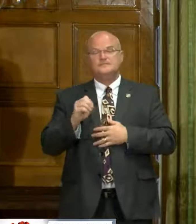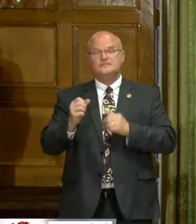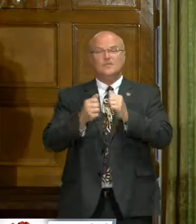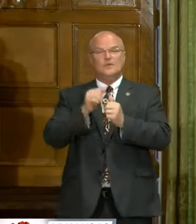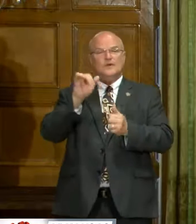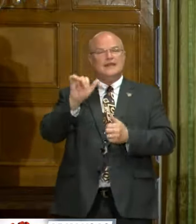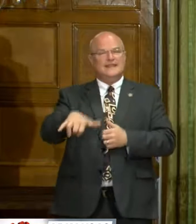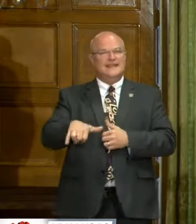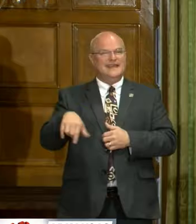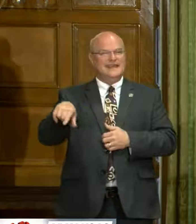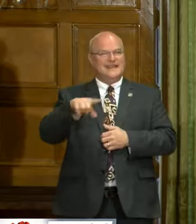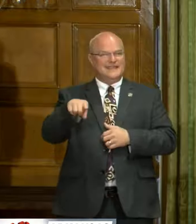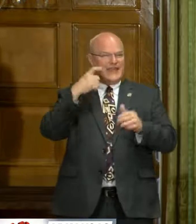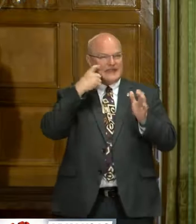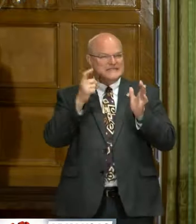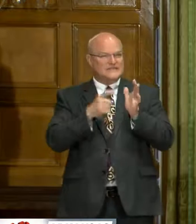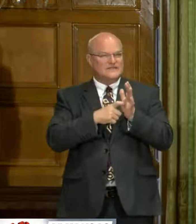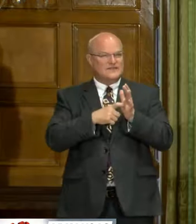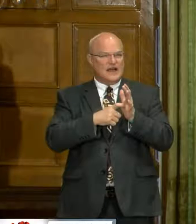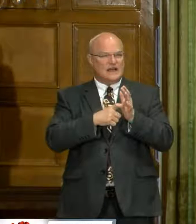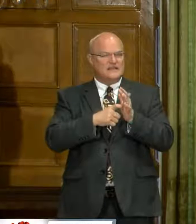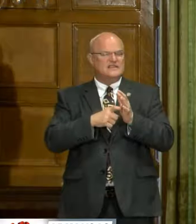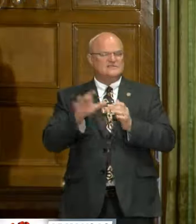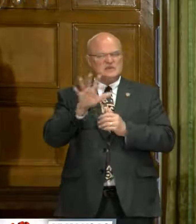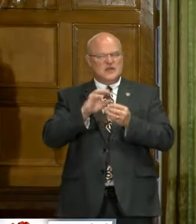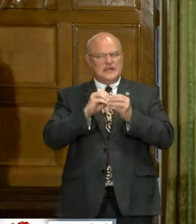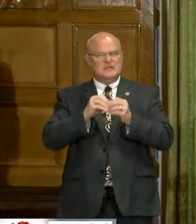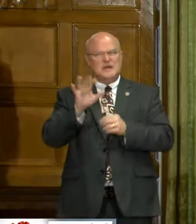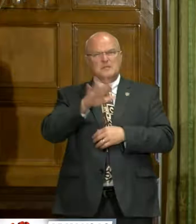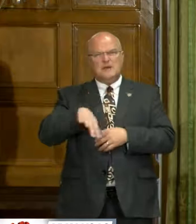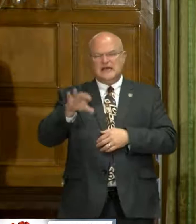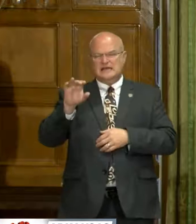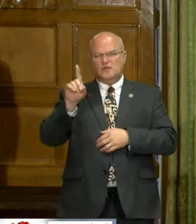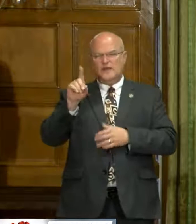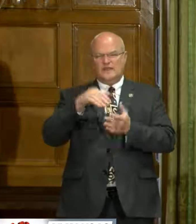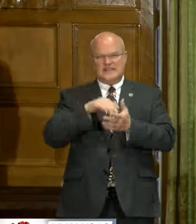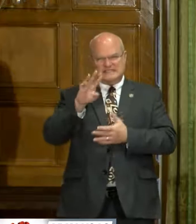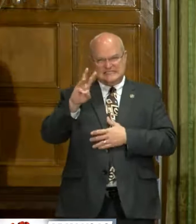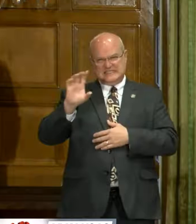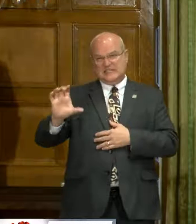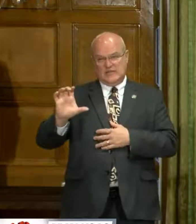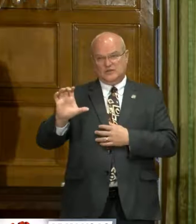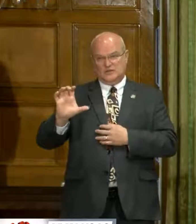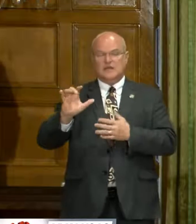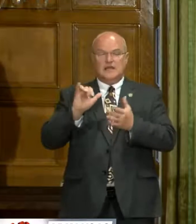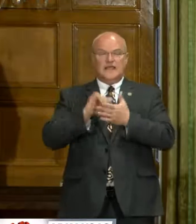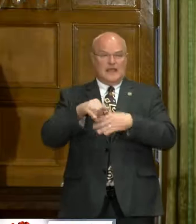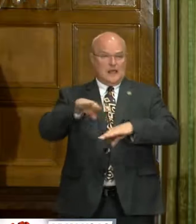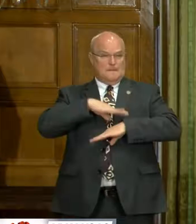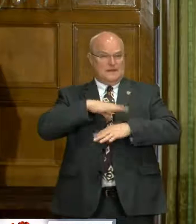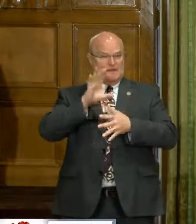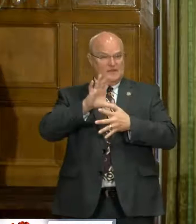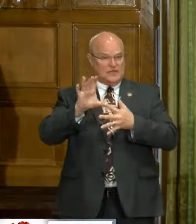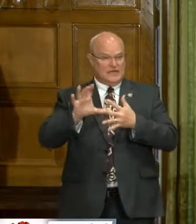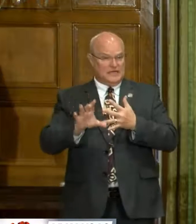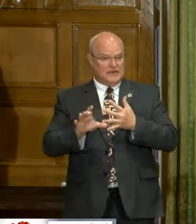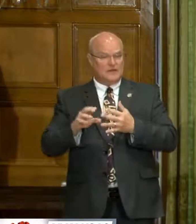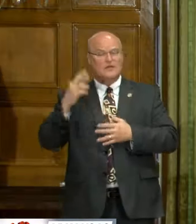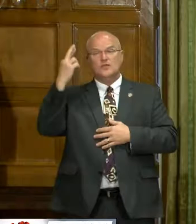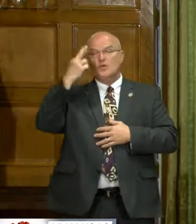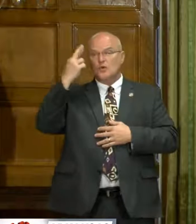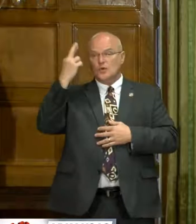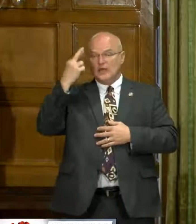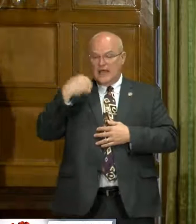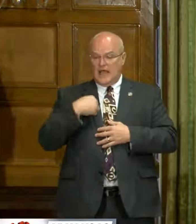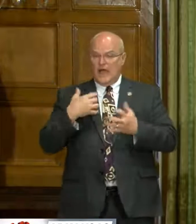And with that, they identified, and these are round numbers, about 1,600 that met that criteria. And the